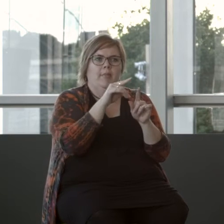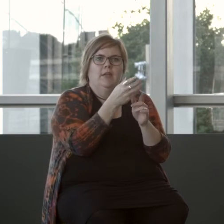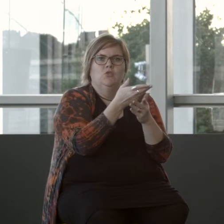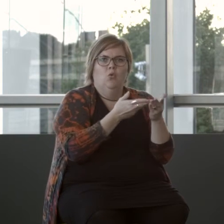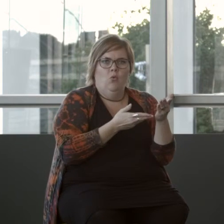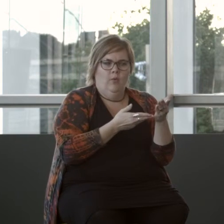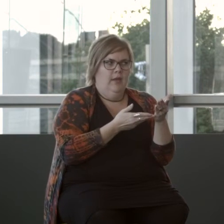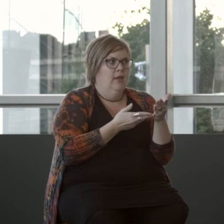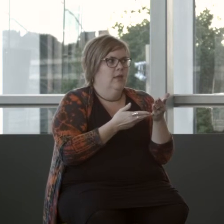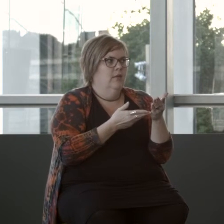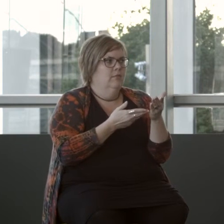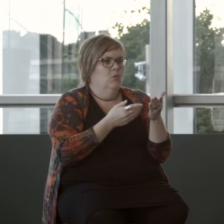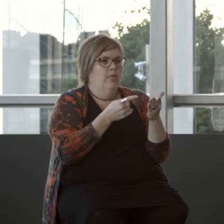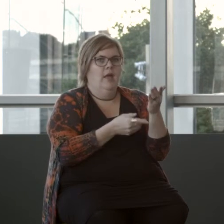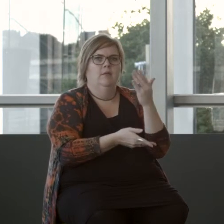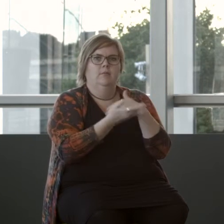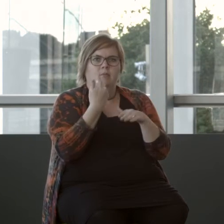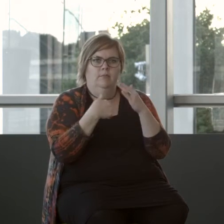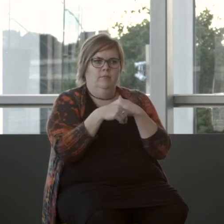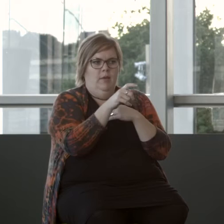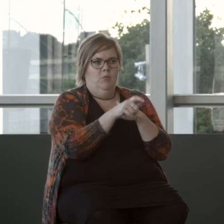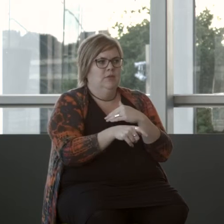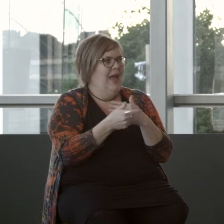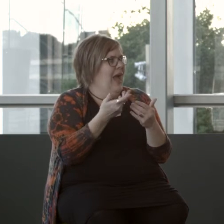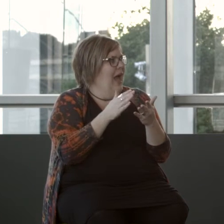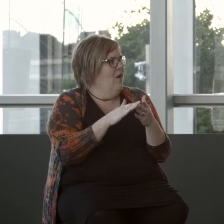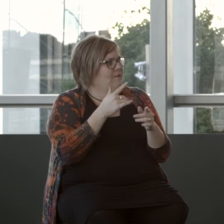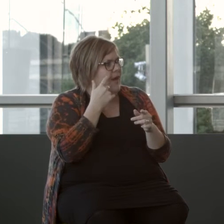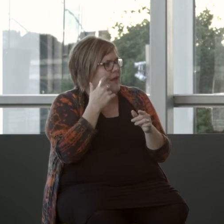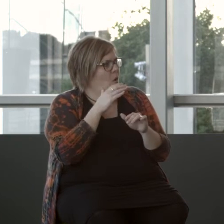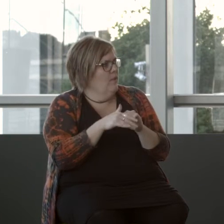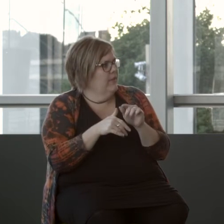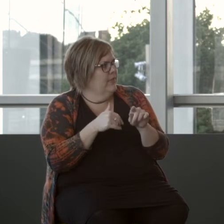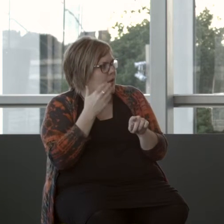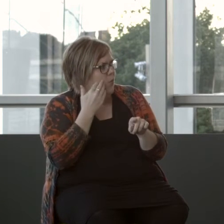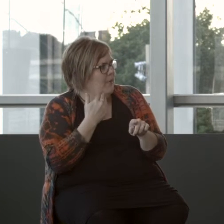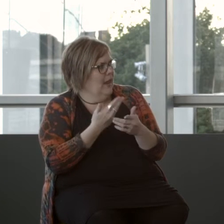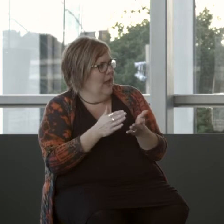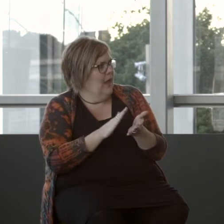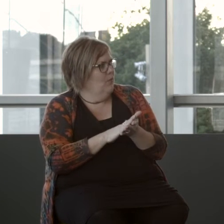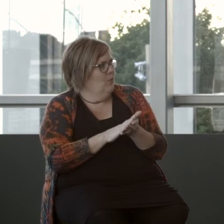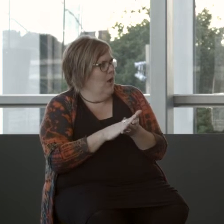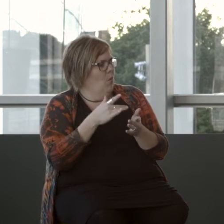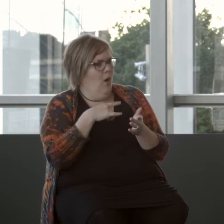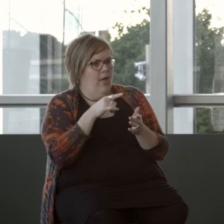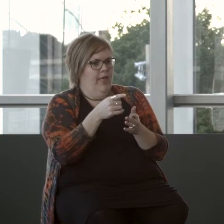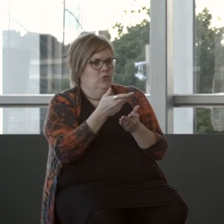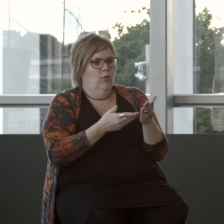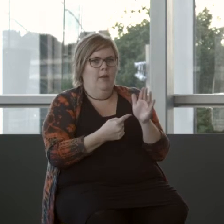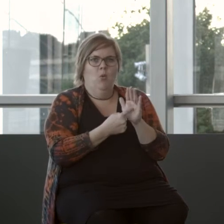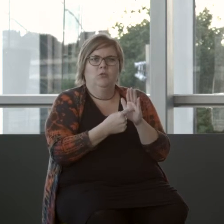historical figure, probably. How did you find her, and mm. why is her story still important today?